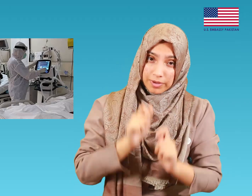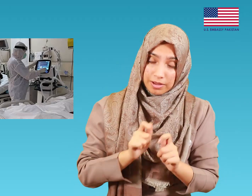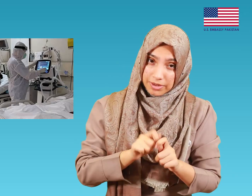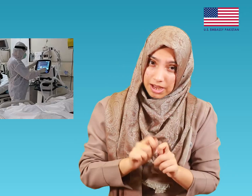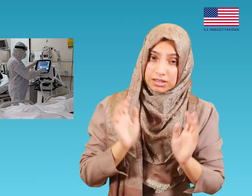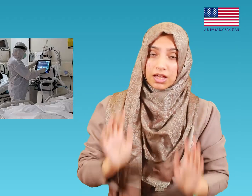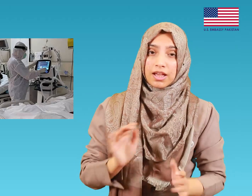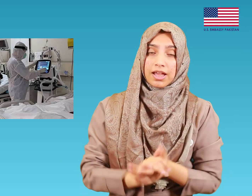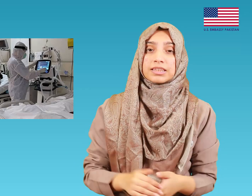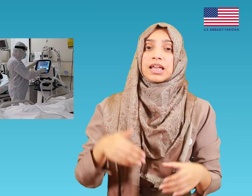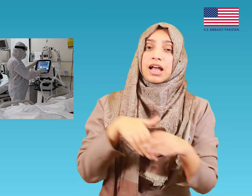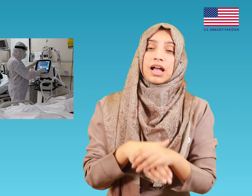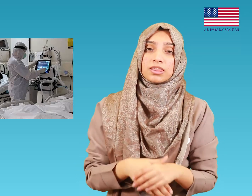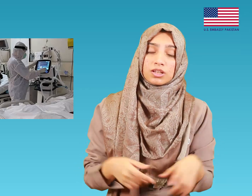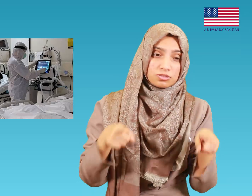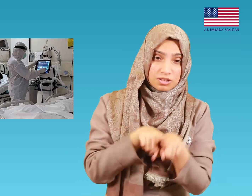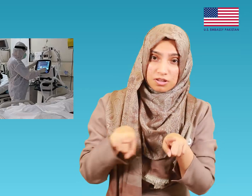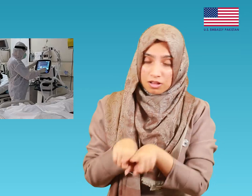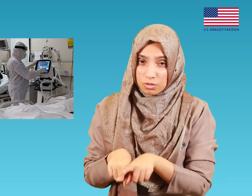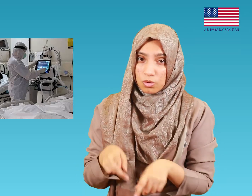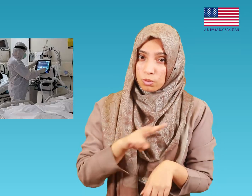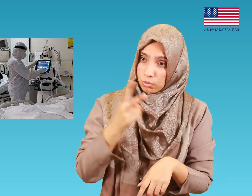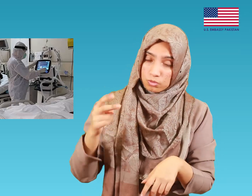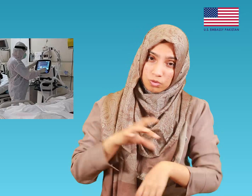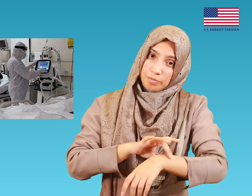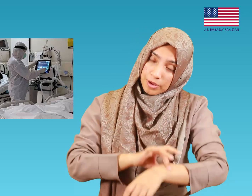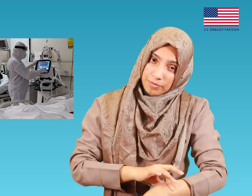or related illnesses after they recover from COVID-19.